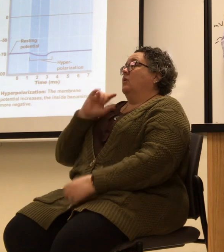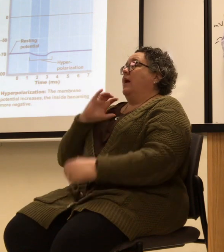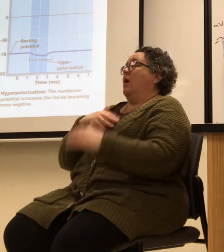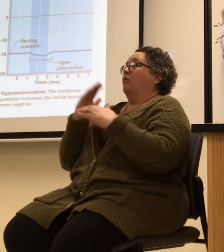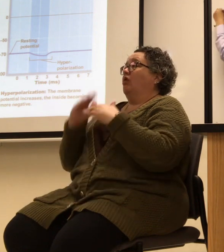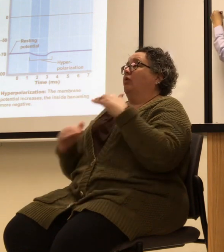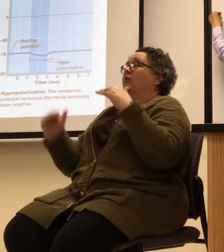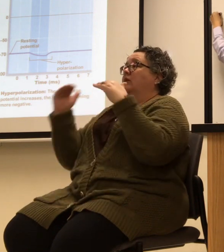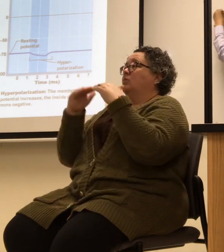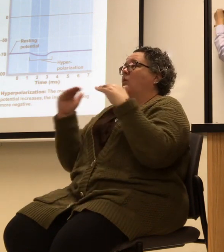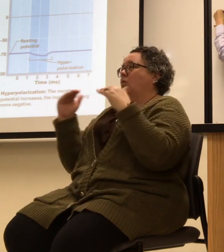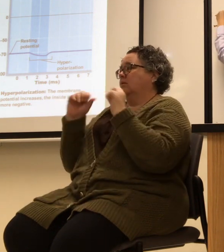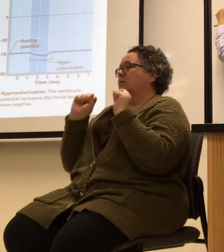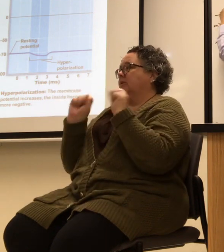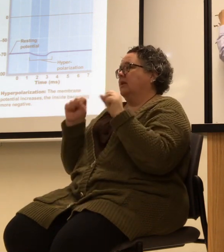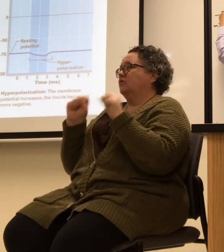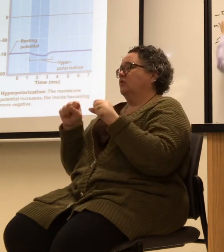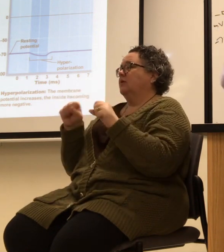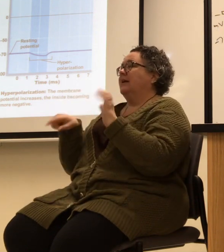potential,